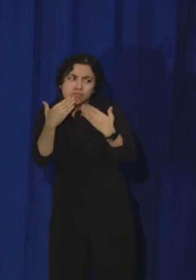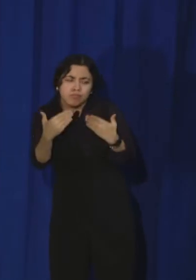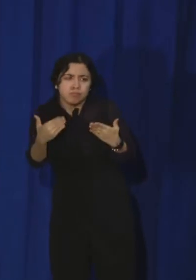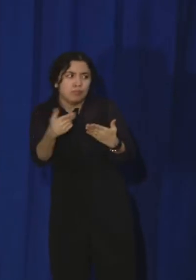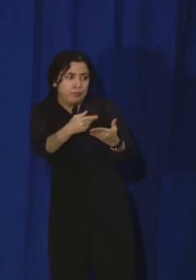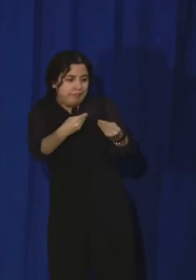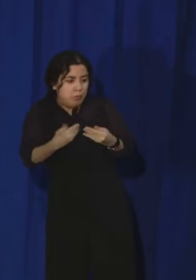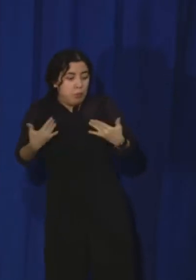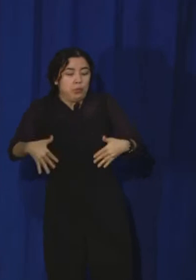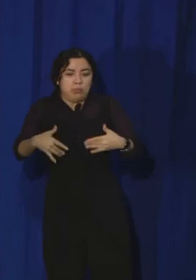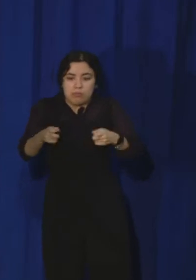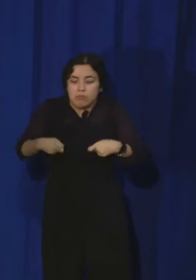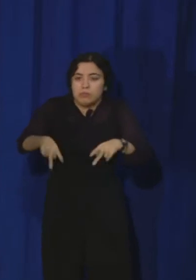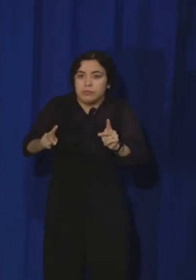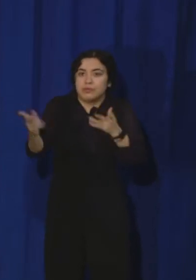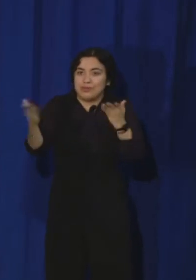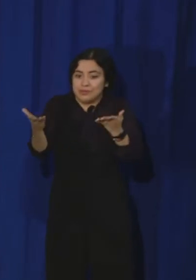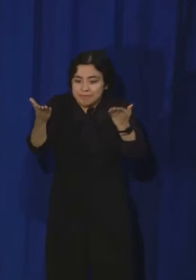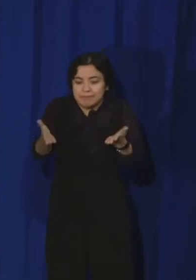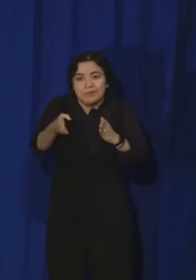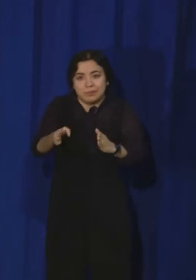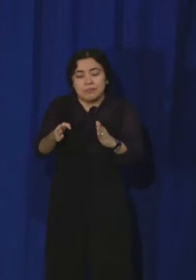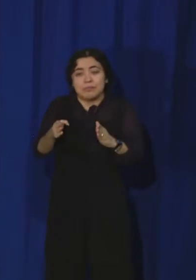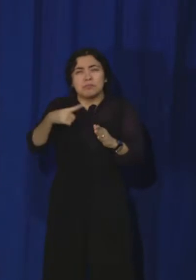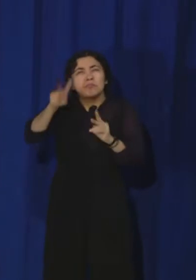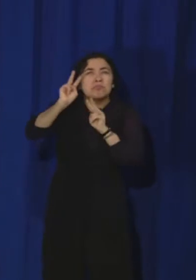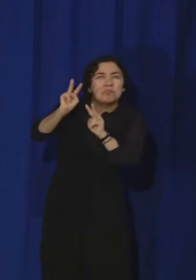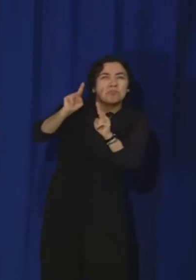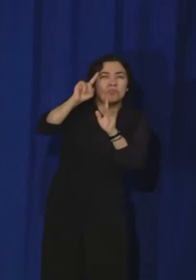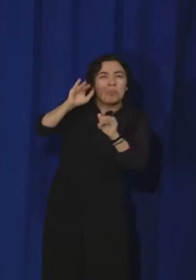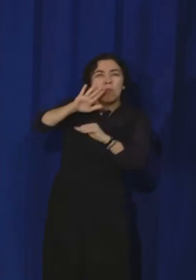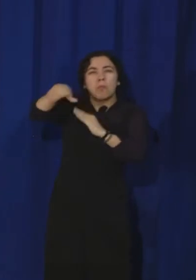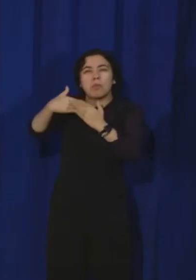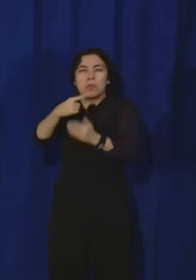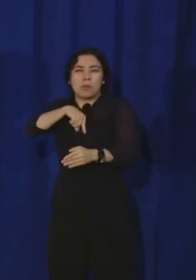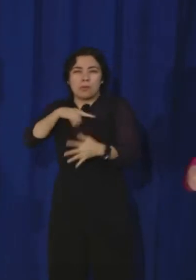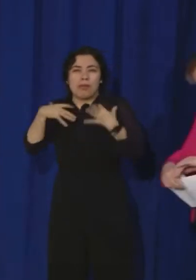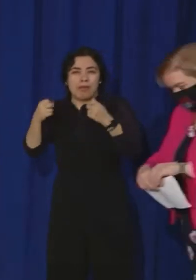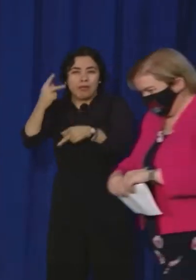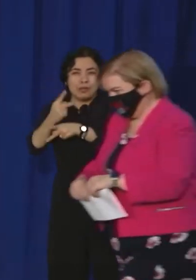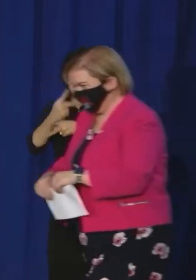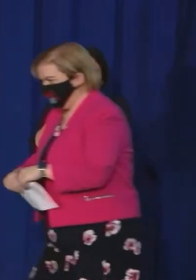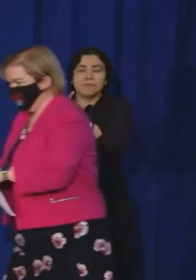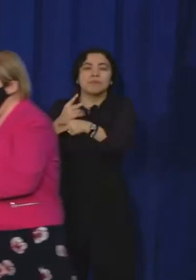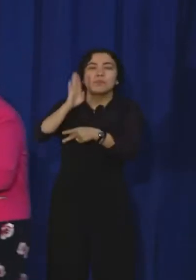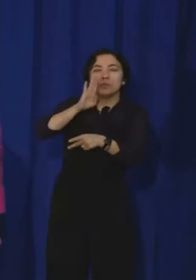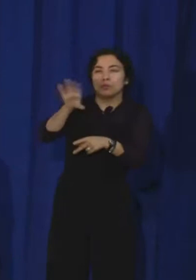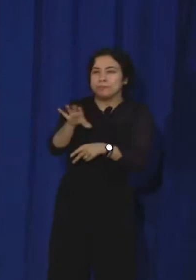hopeful that all of our colleagues in healthcare will do the same. Thank you.